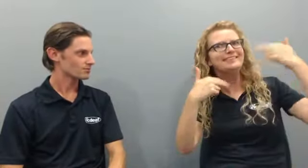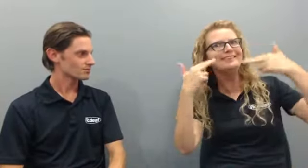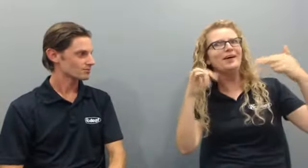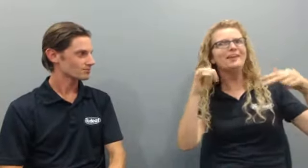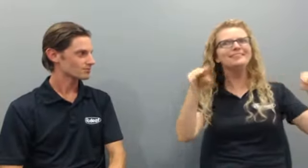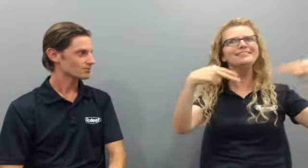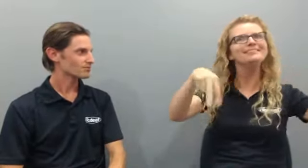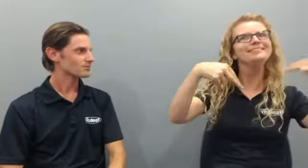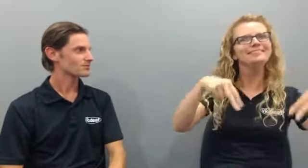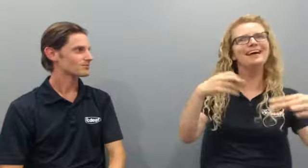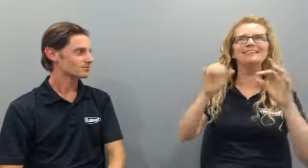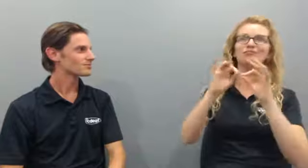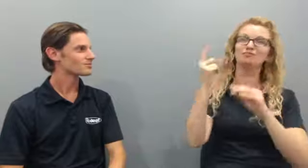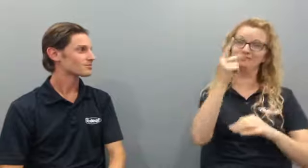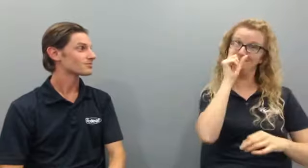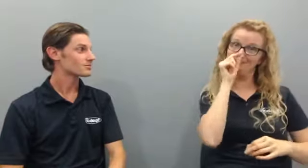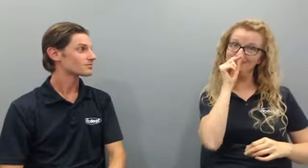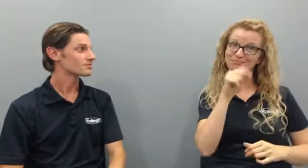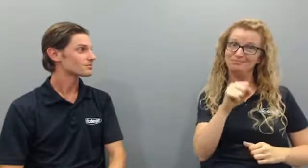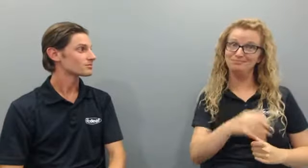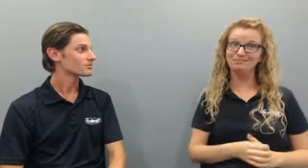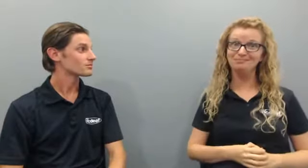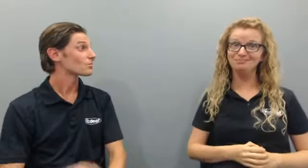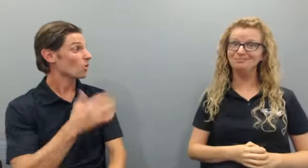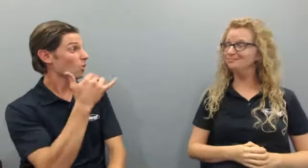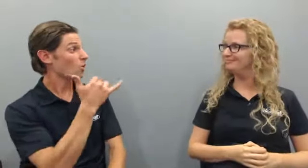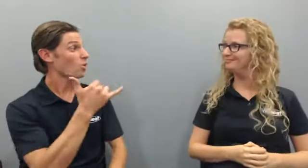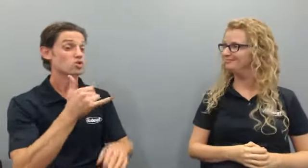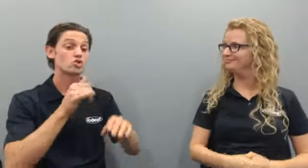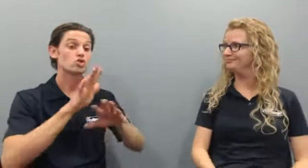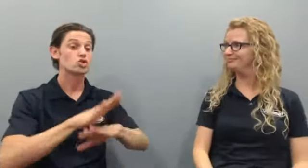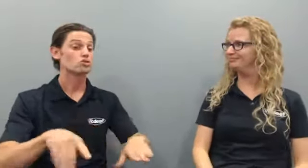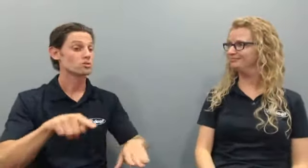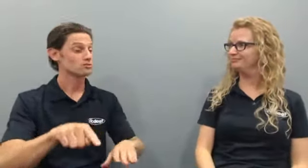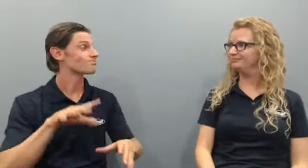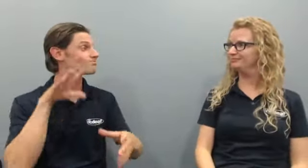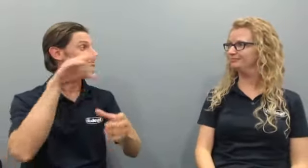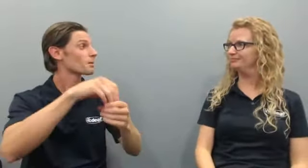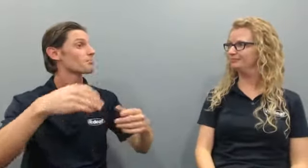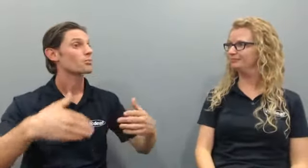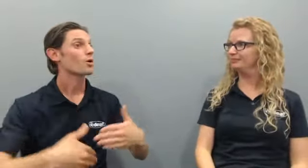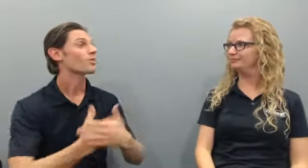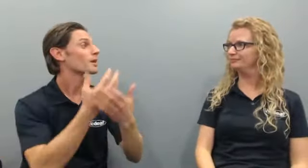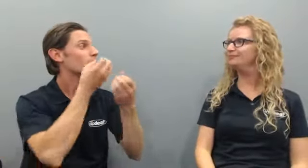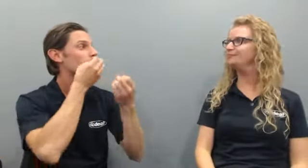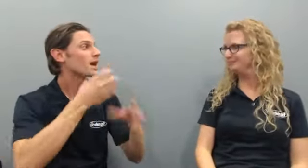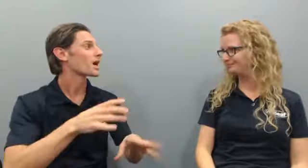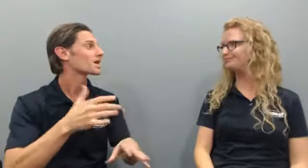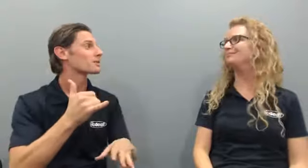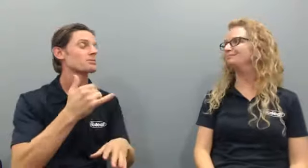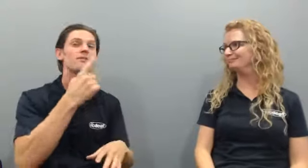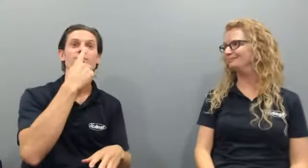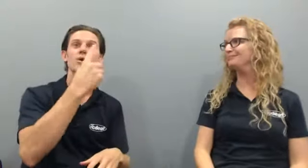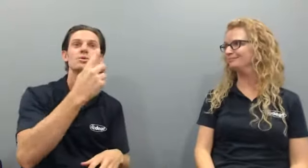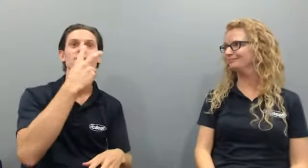at those events so that you can understand what your children are singing and dancing to. Or the kids may go to a birthday party for their